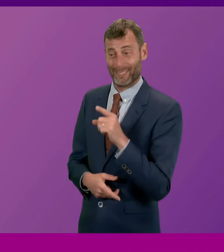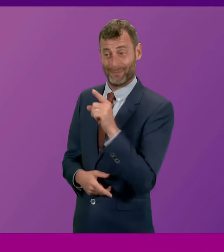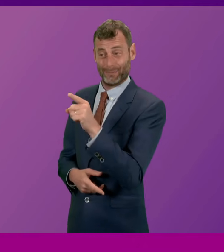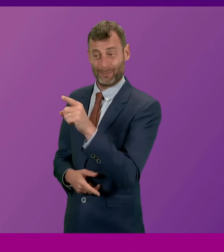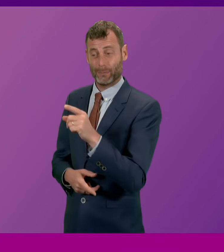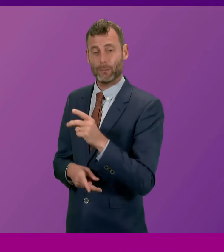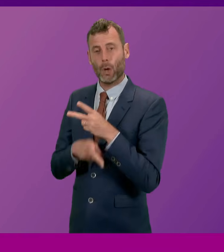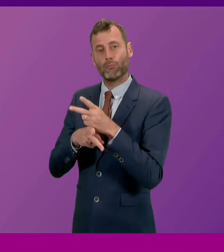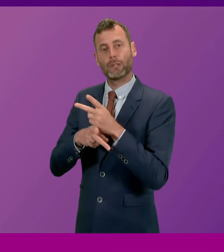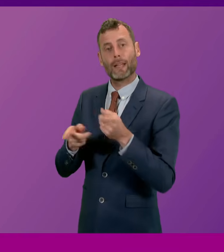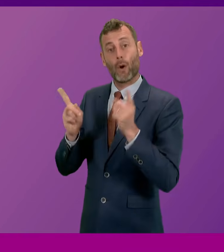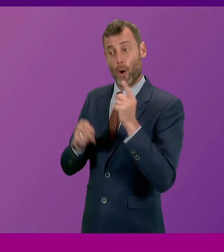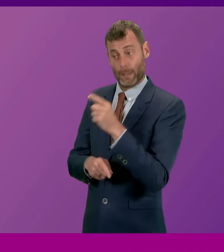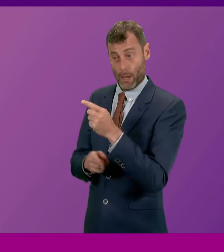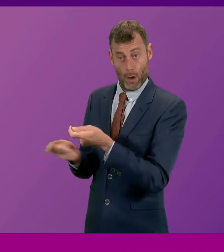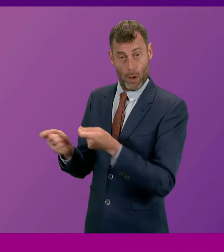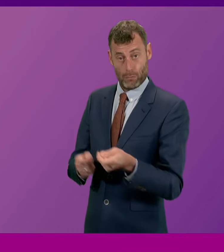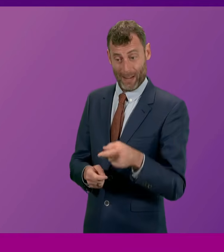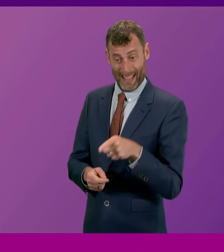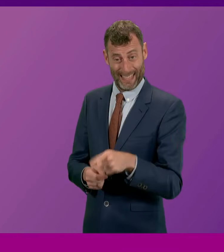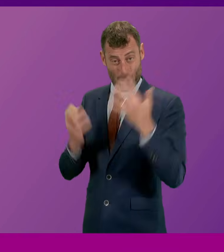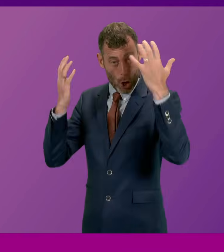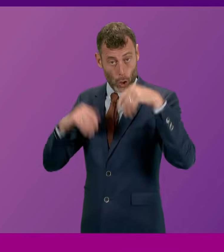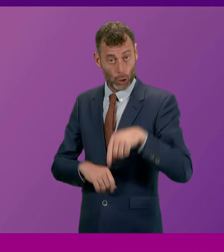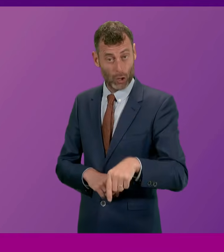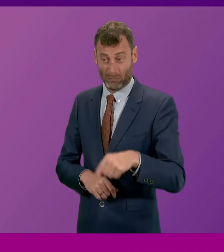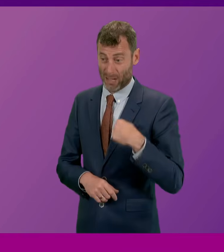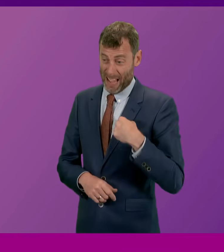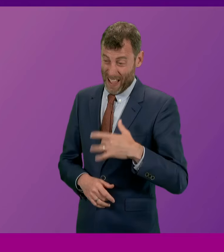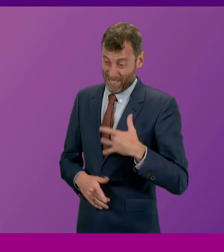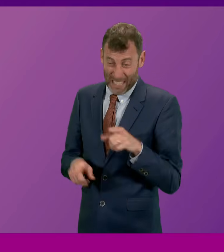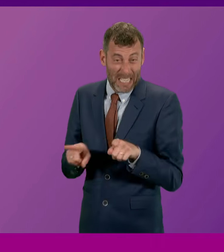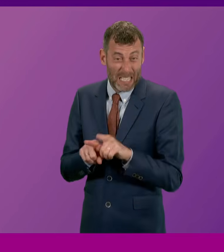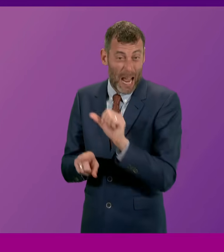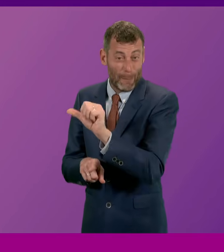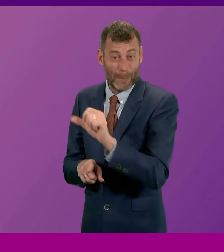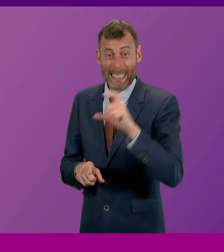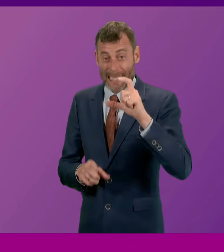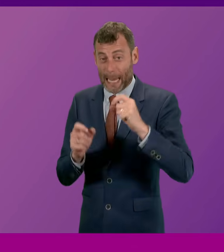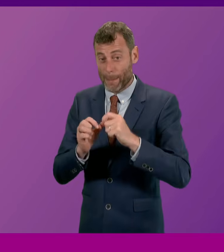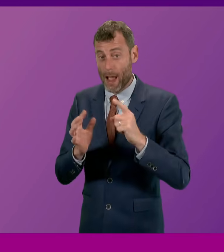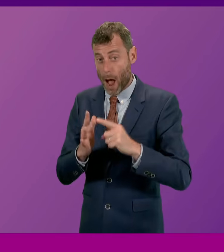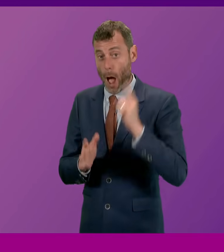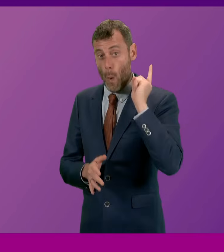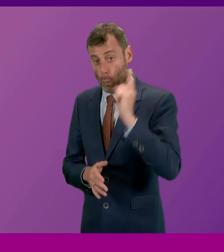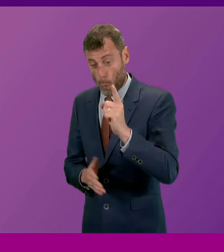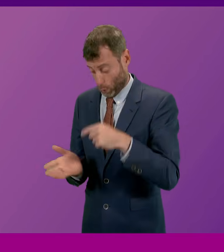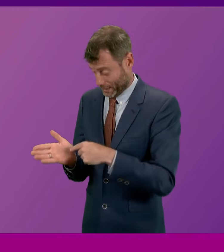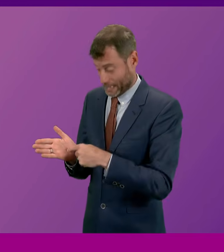points that Michelle Thompson puts to Parliament are absolutely valid. It's a warning from the CBI that should not be